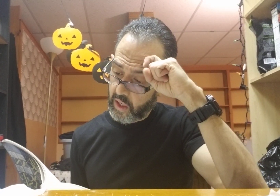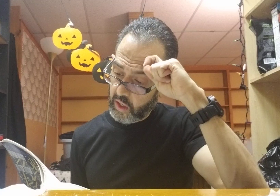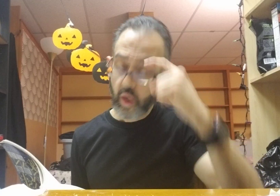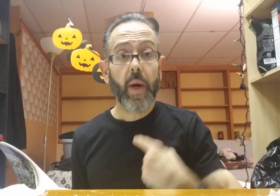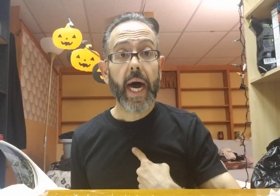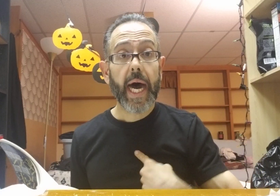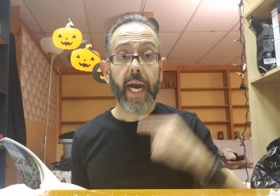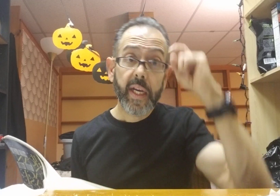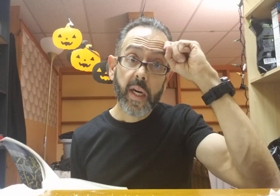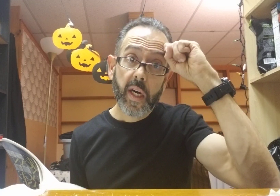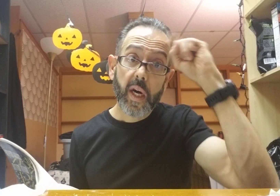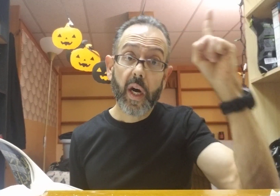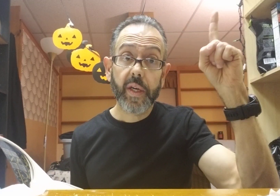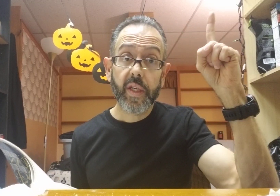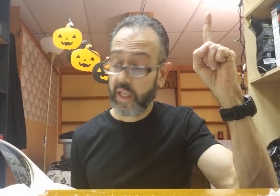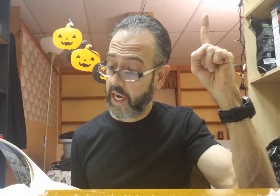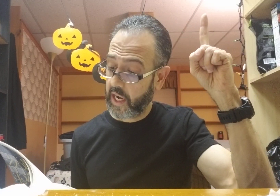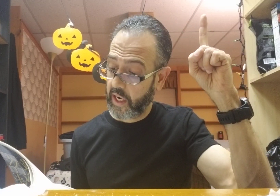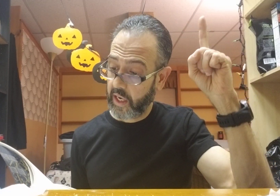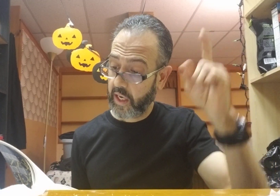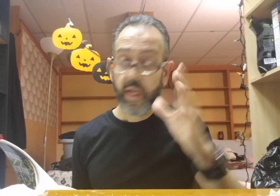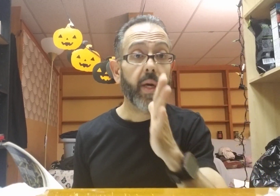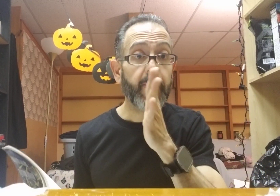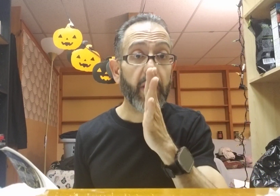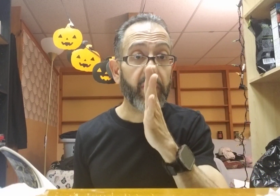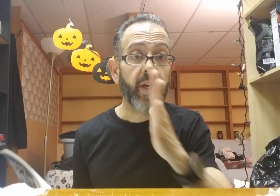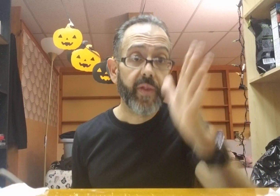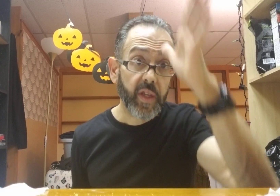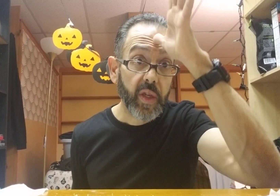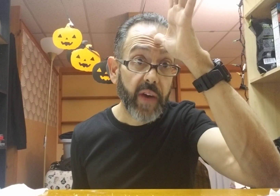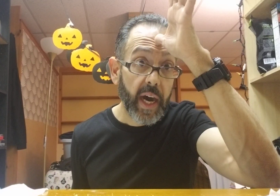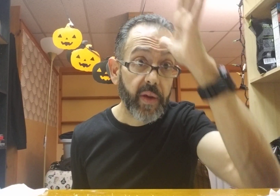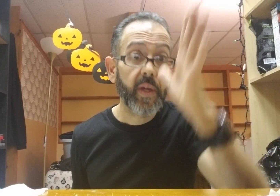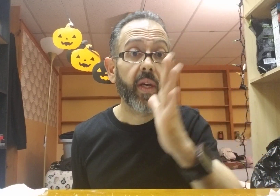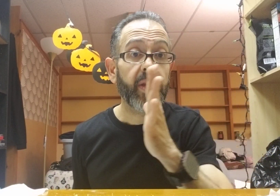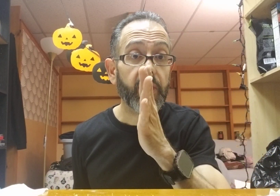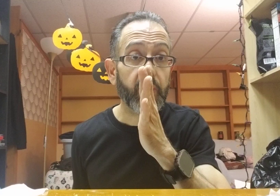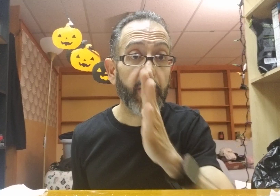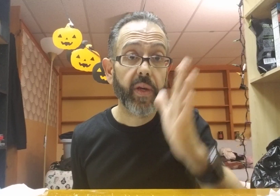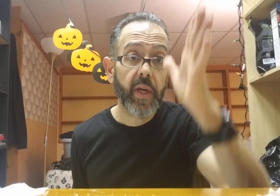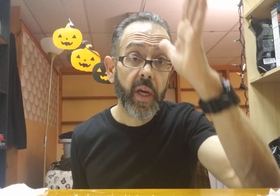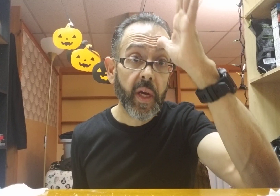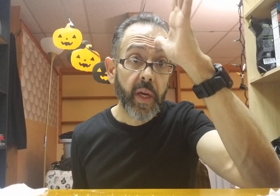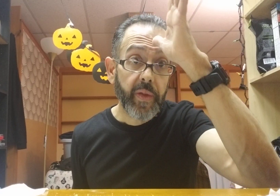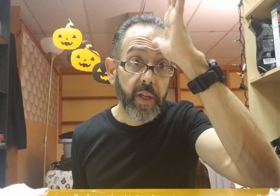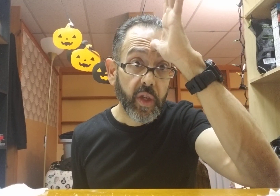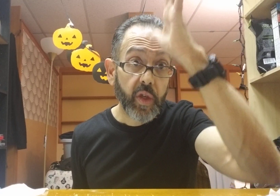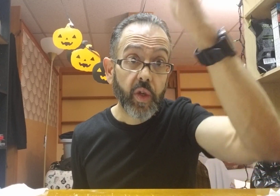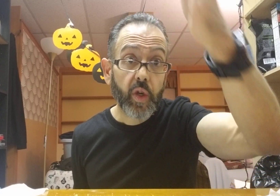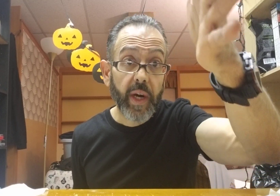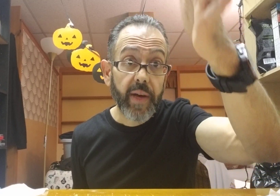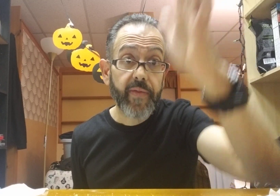So I understand mother. This is father. This is mother. This is